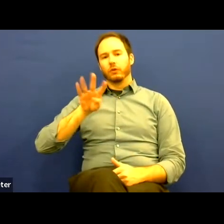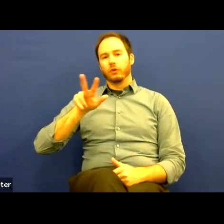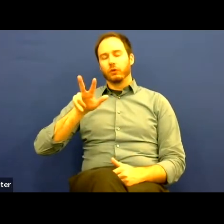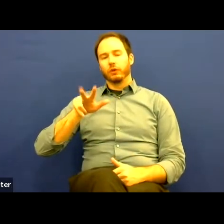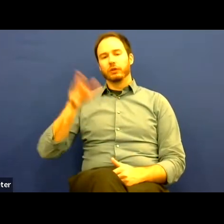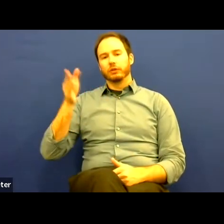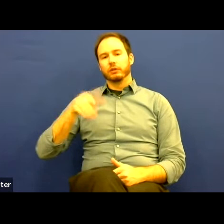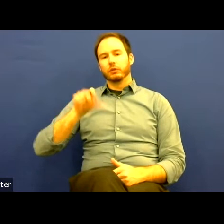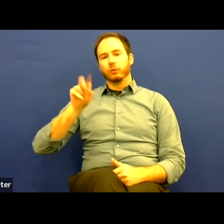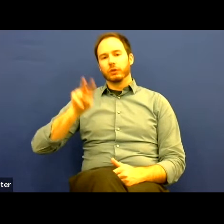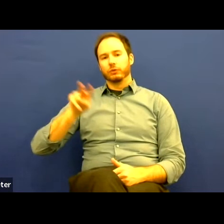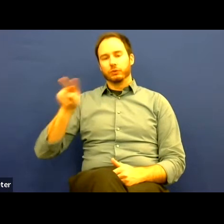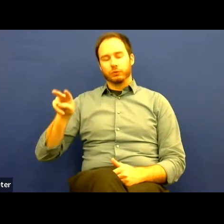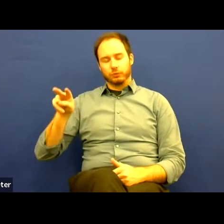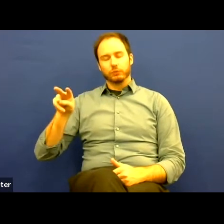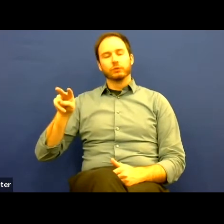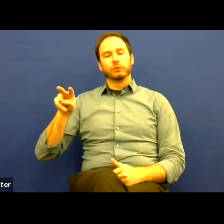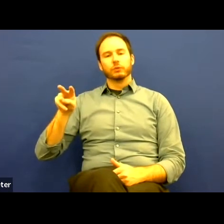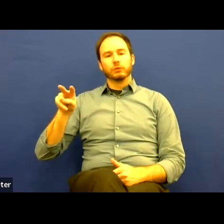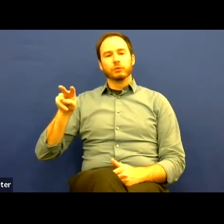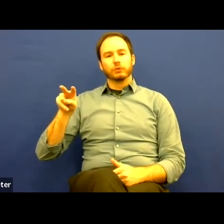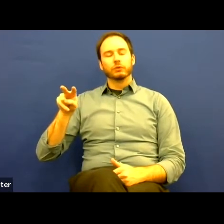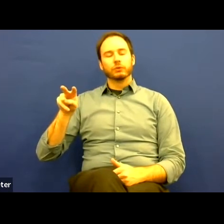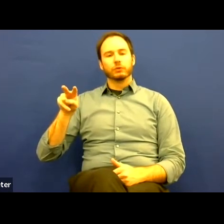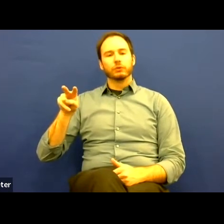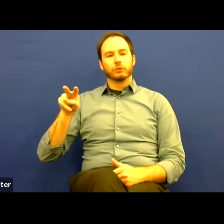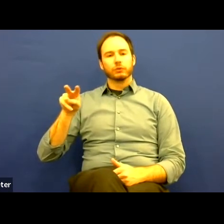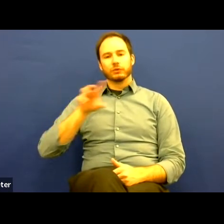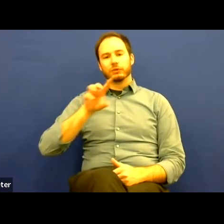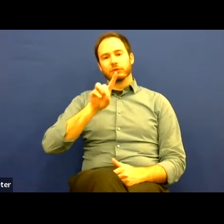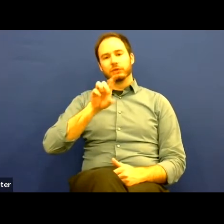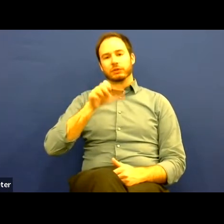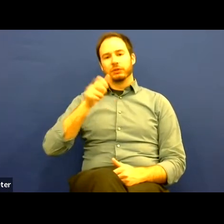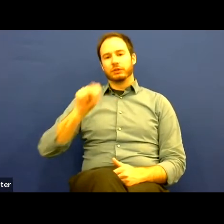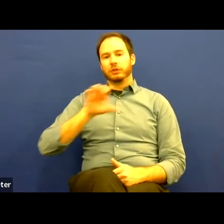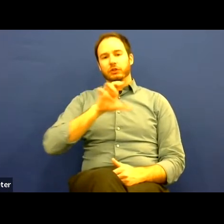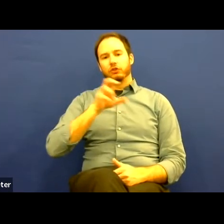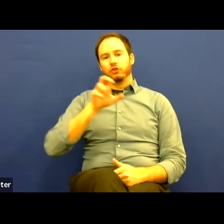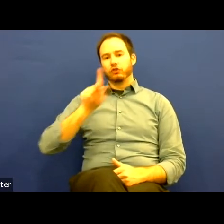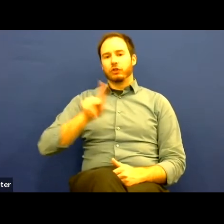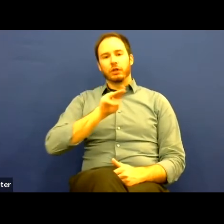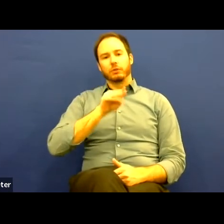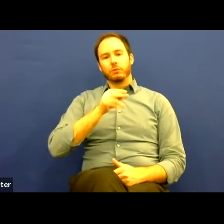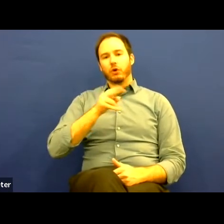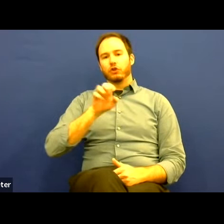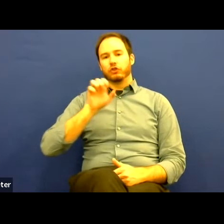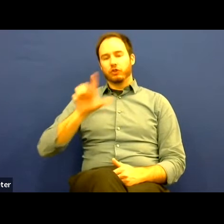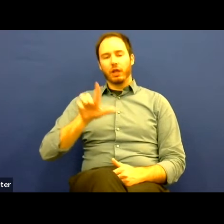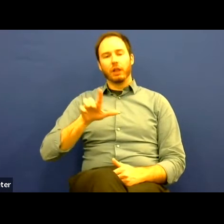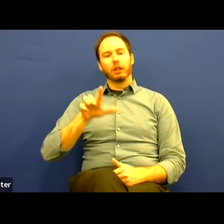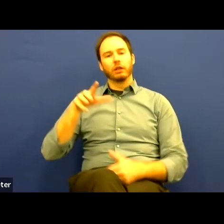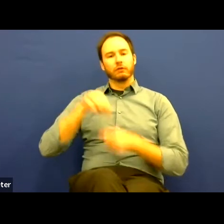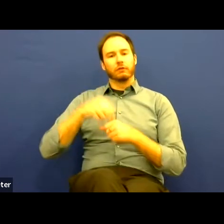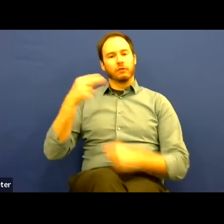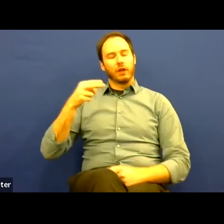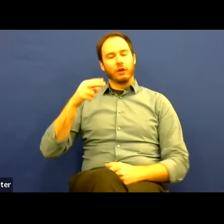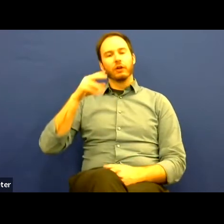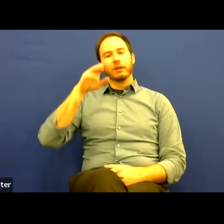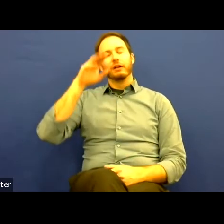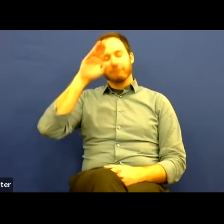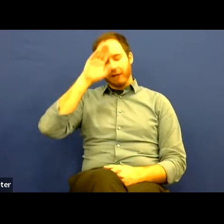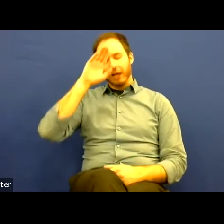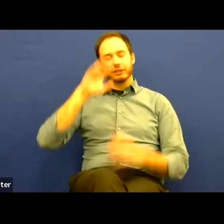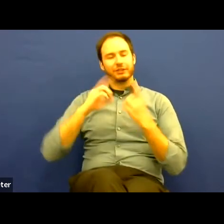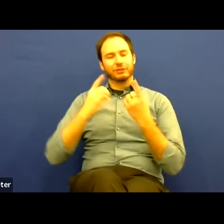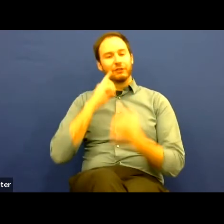25-343, 2022. Whereas Dean Chuck Marshall has served in the Henrietta Fire District for 51